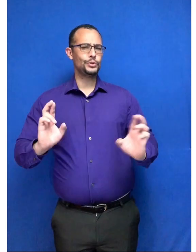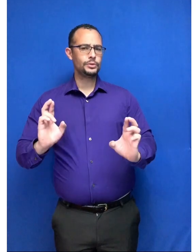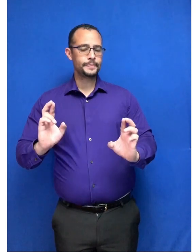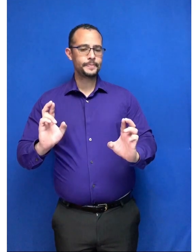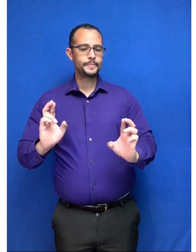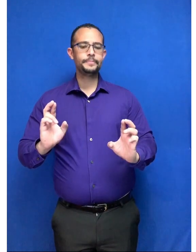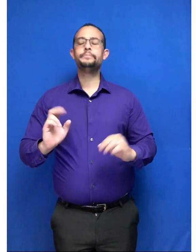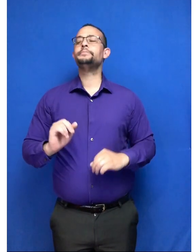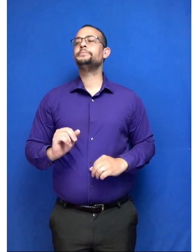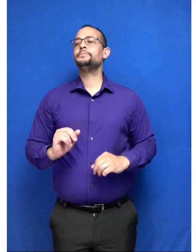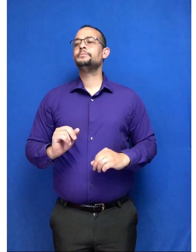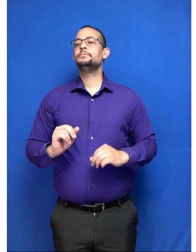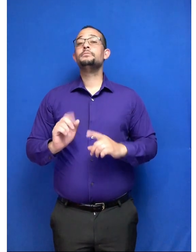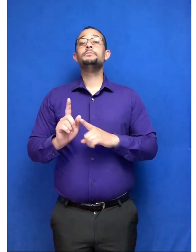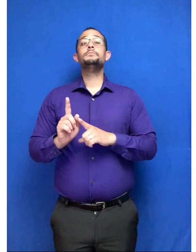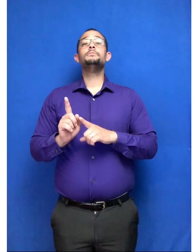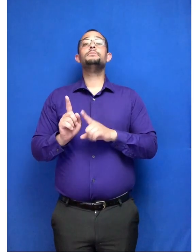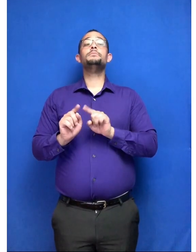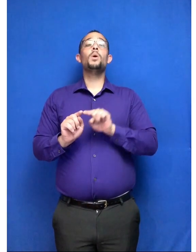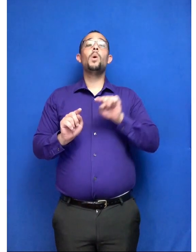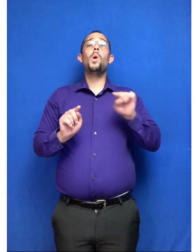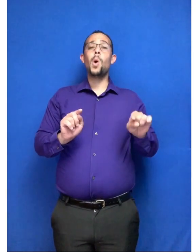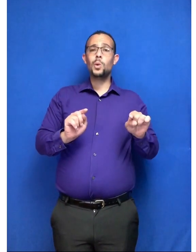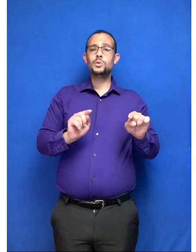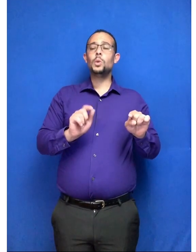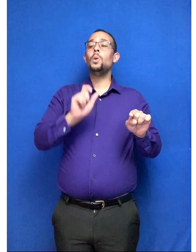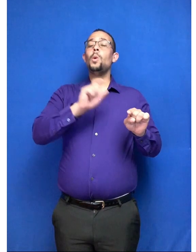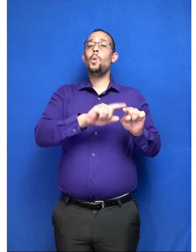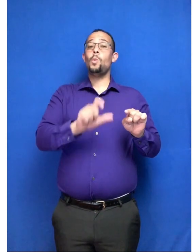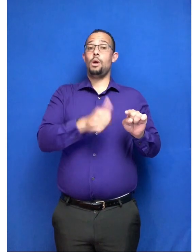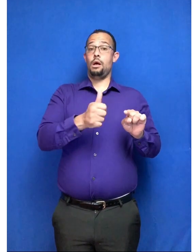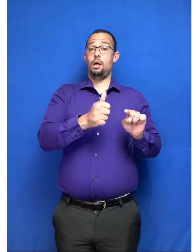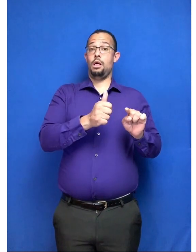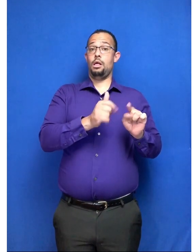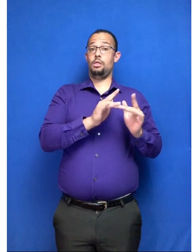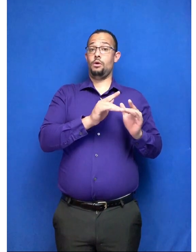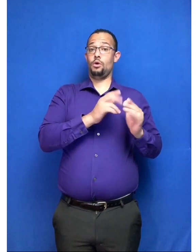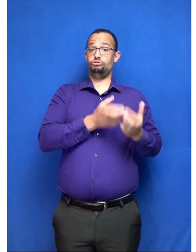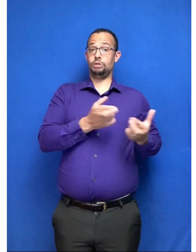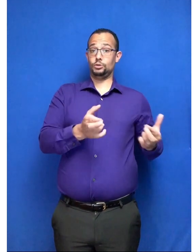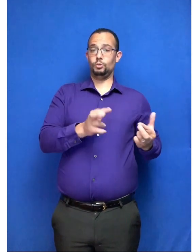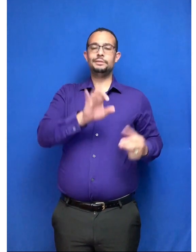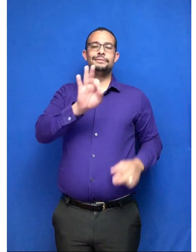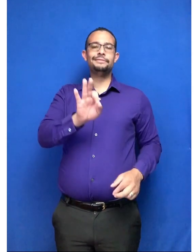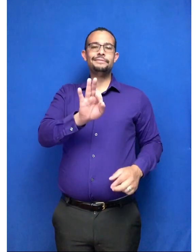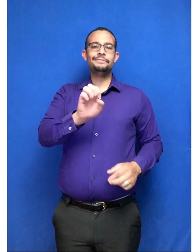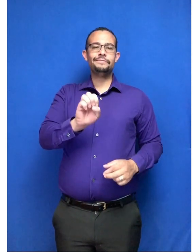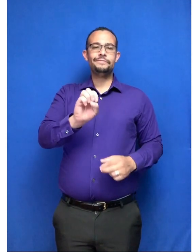even more so, there is a additional guide available created by